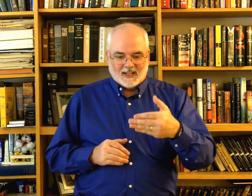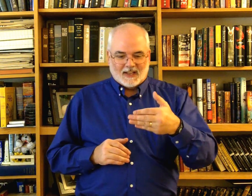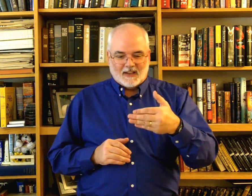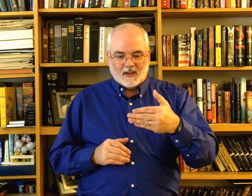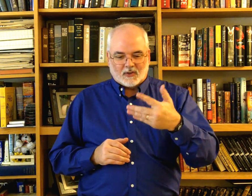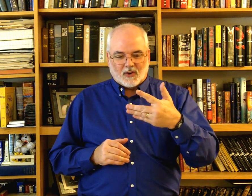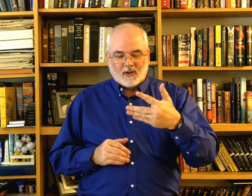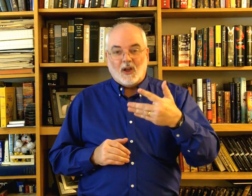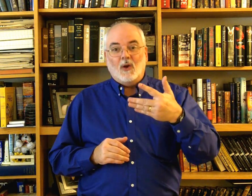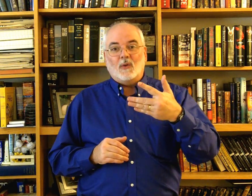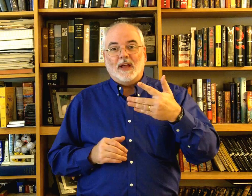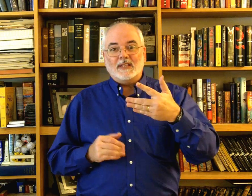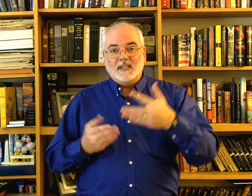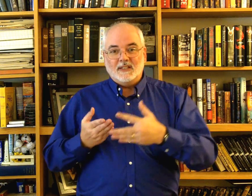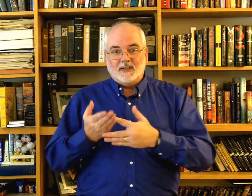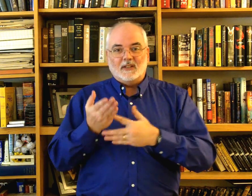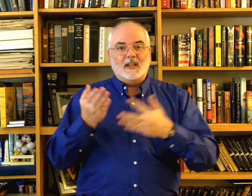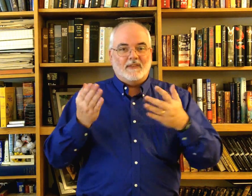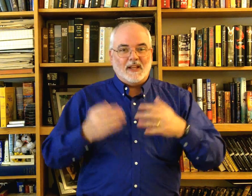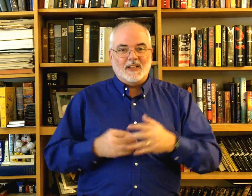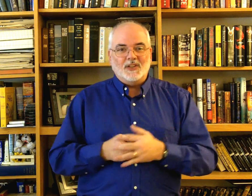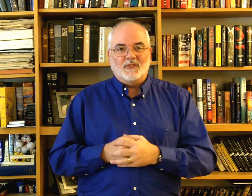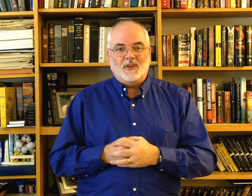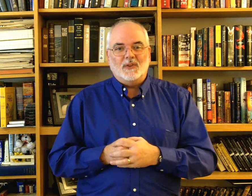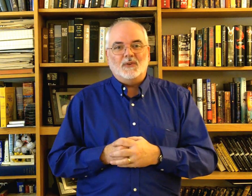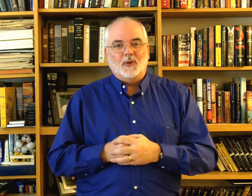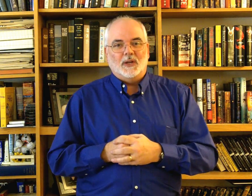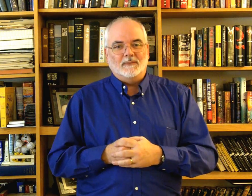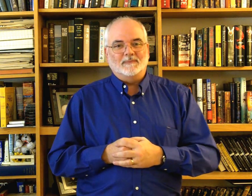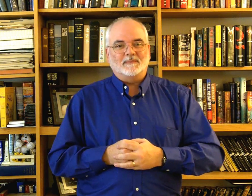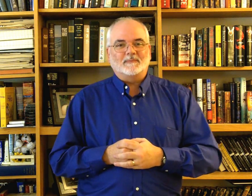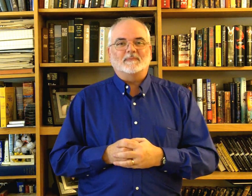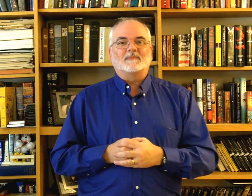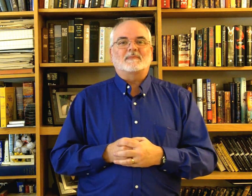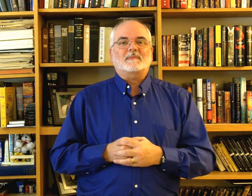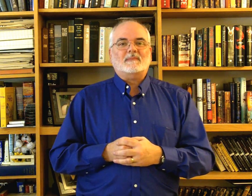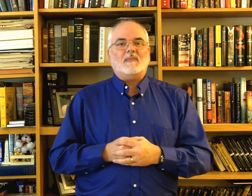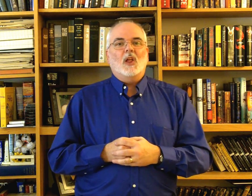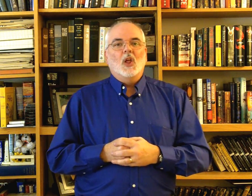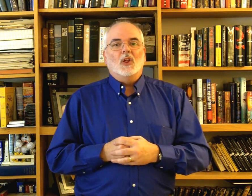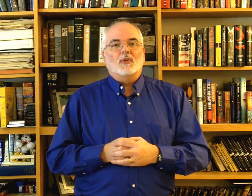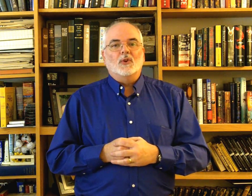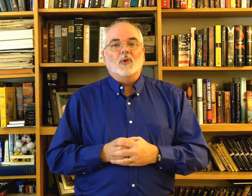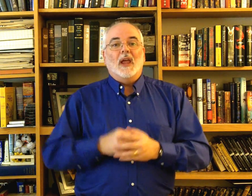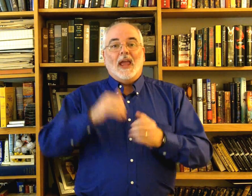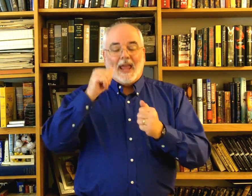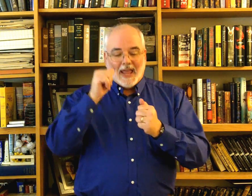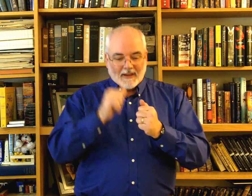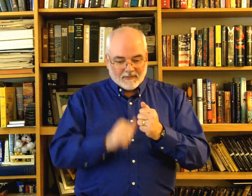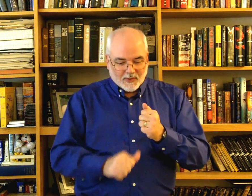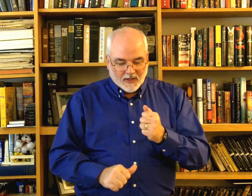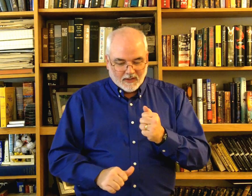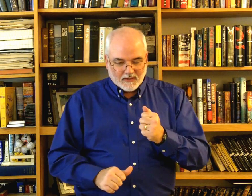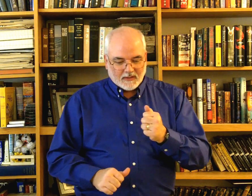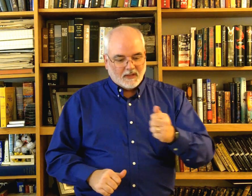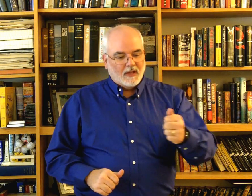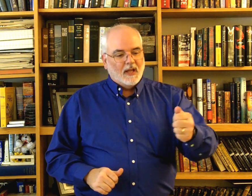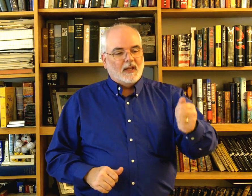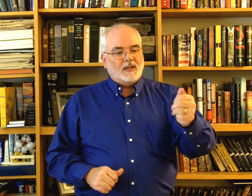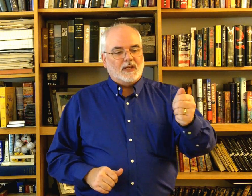and they go, oh, that's easier. If that's easier for you, do it. Through every, just kind of